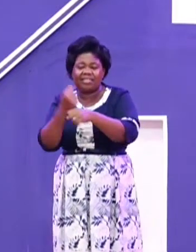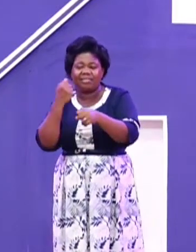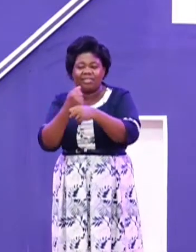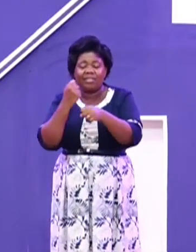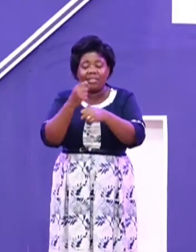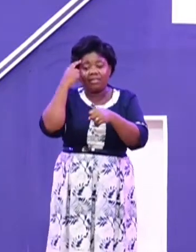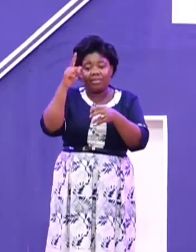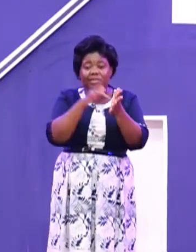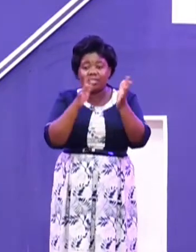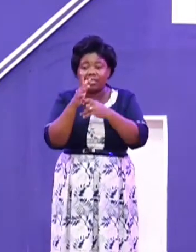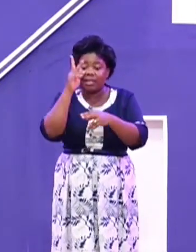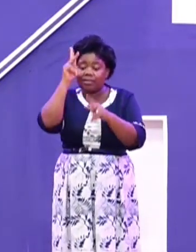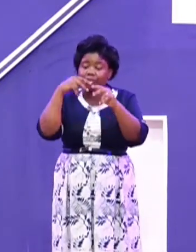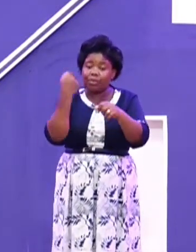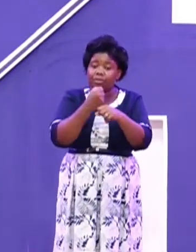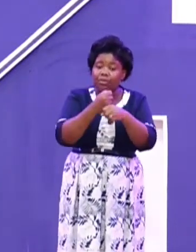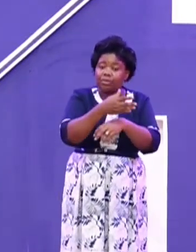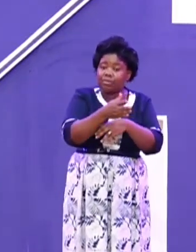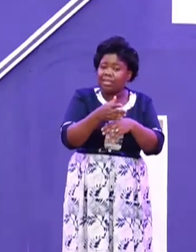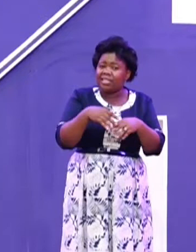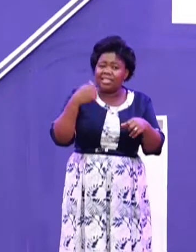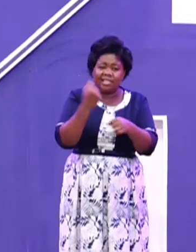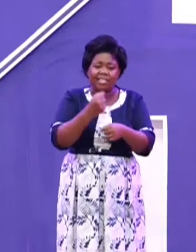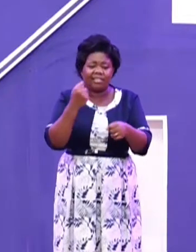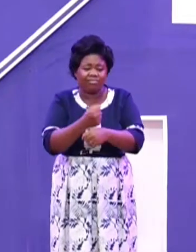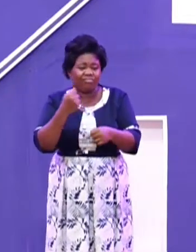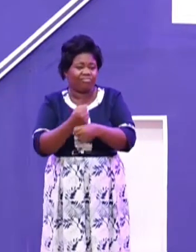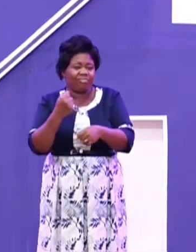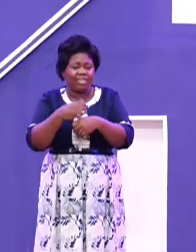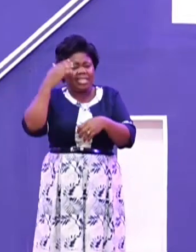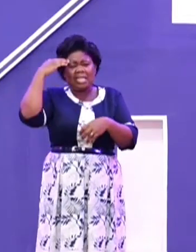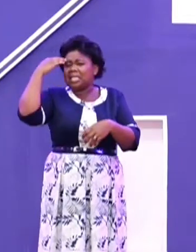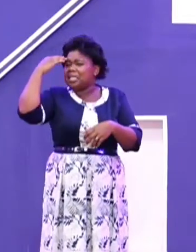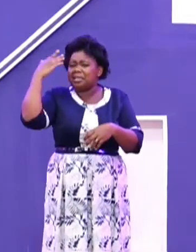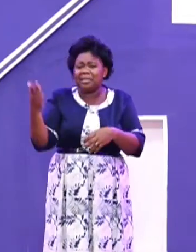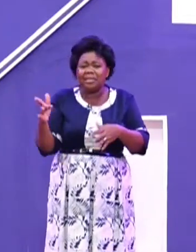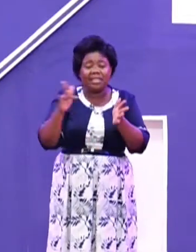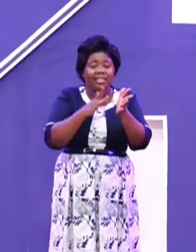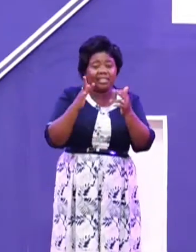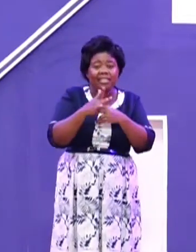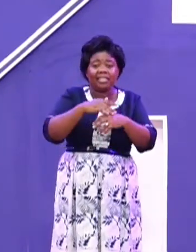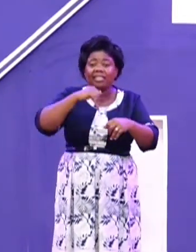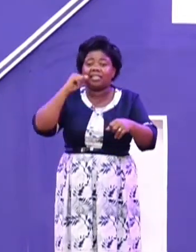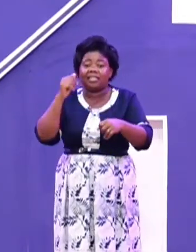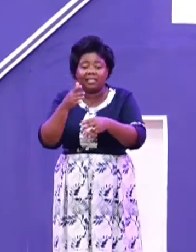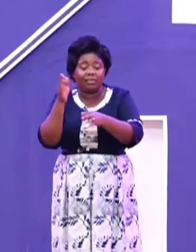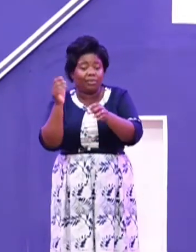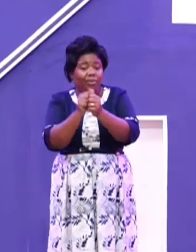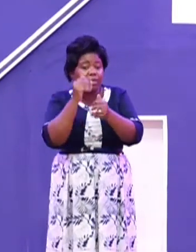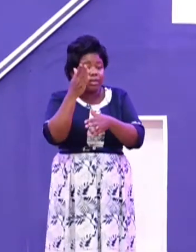Na bana babikola. Even the ones doing it. Basoje twamala gabikola. They just do them. Tebamanyi nti Yesu kwe balina ye. They don't know they are with